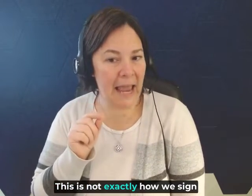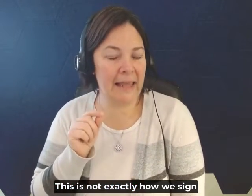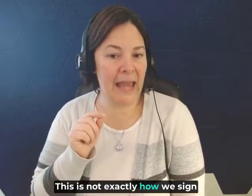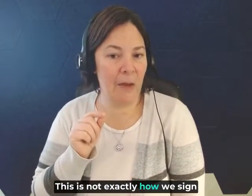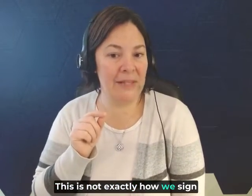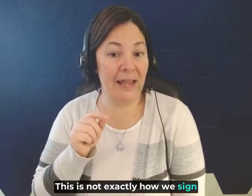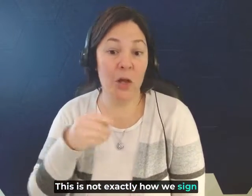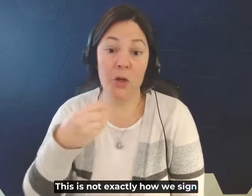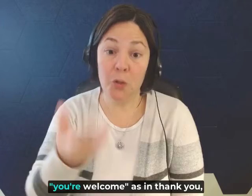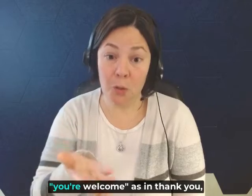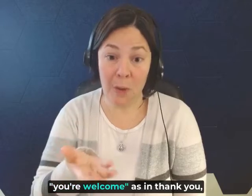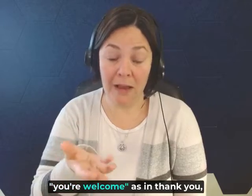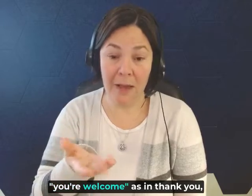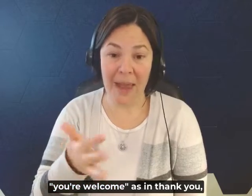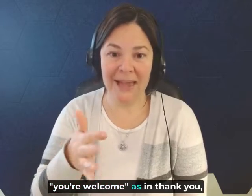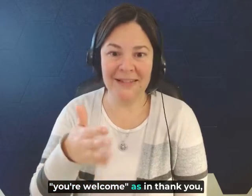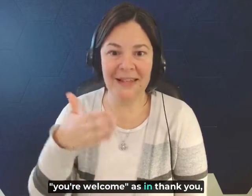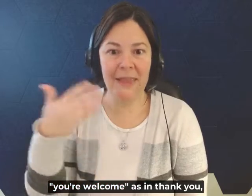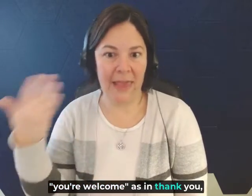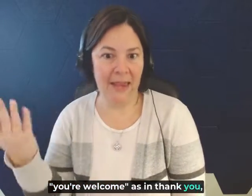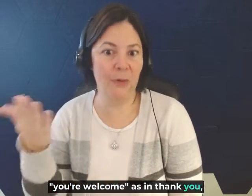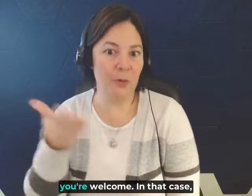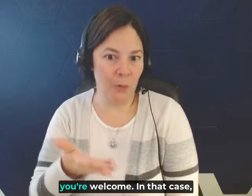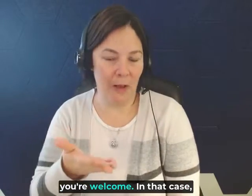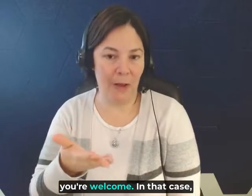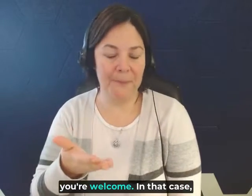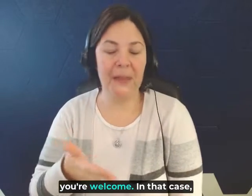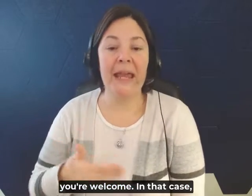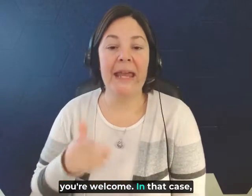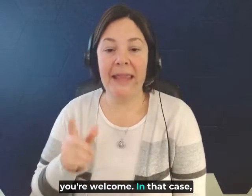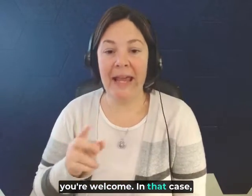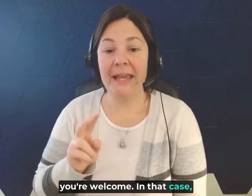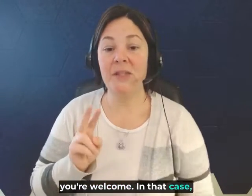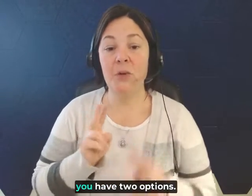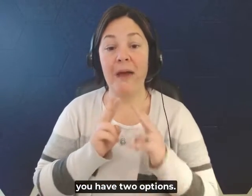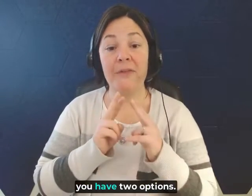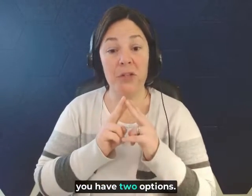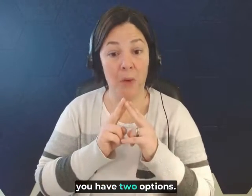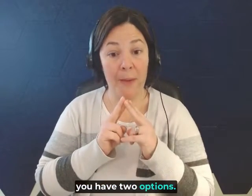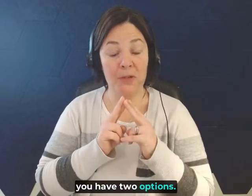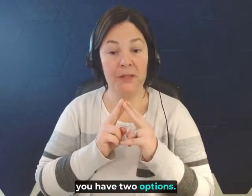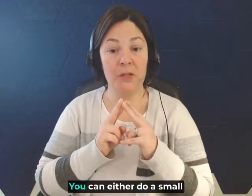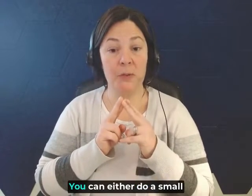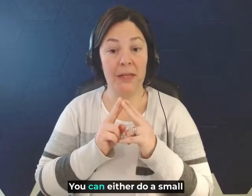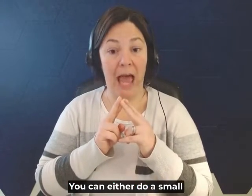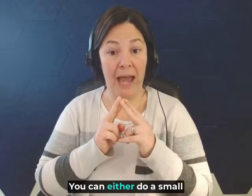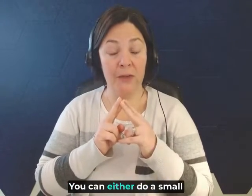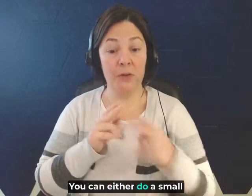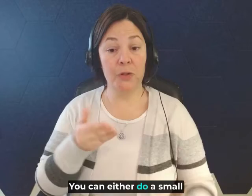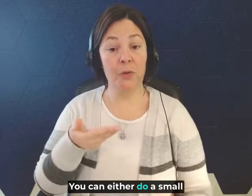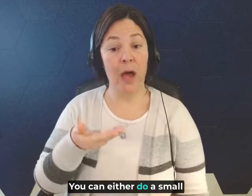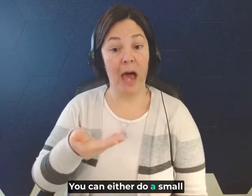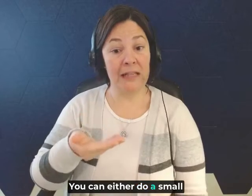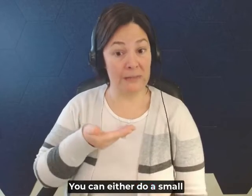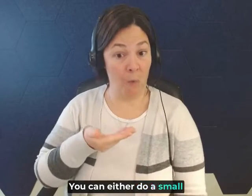how we sign you're welcome, as in thank you, you're welcome. In that case, you have two options. You can either do a small